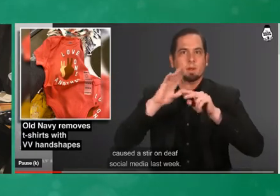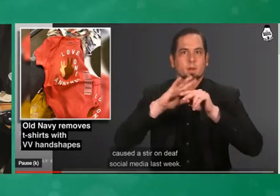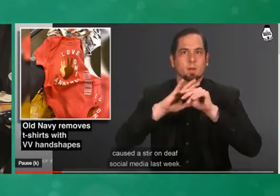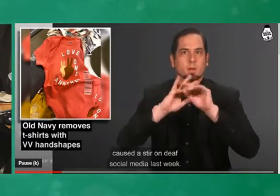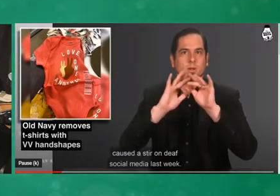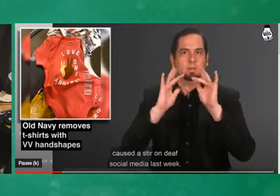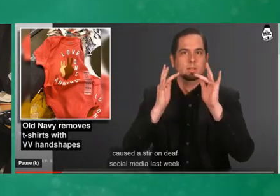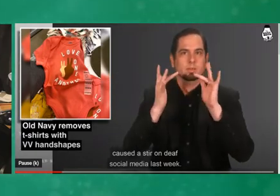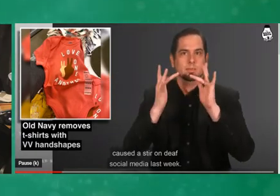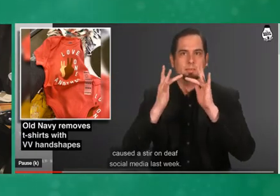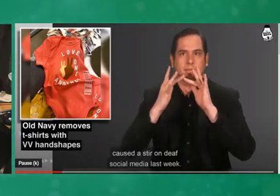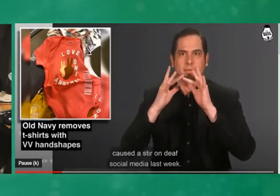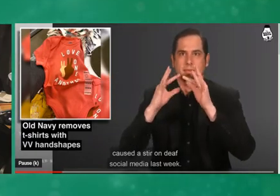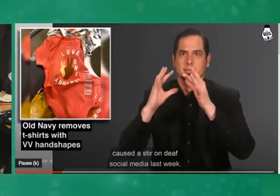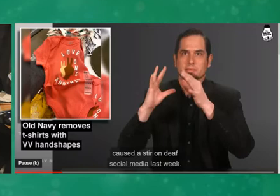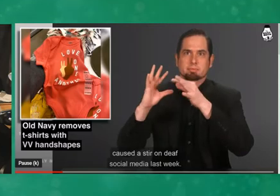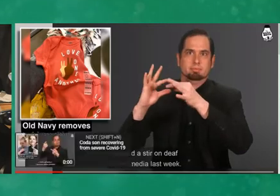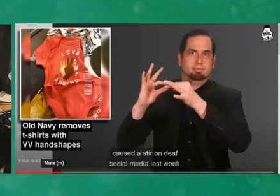deaf